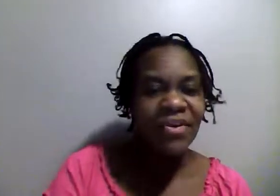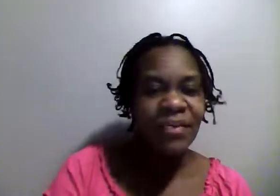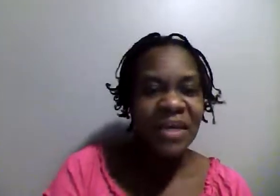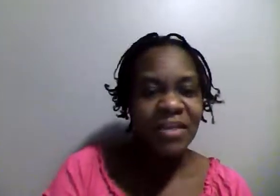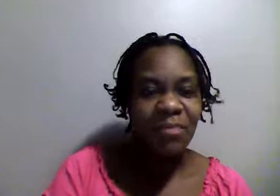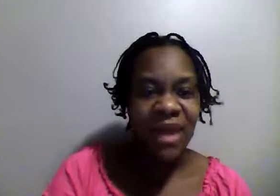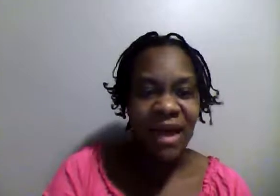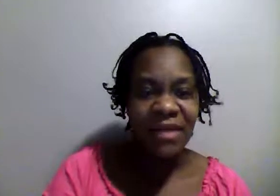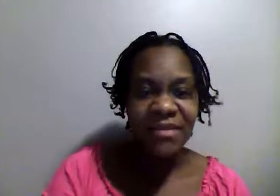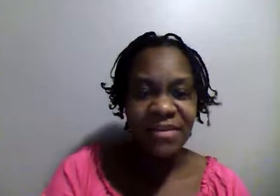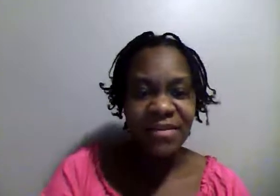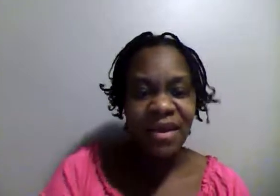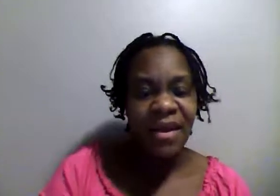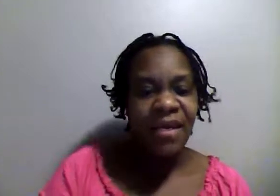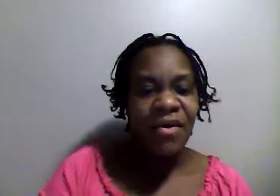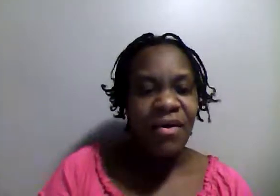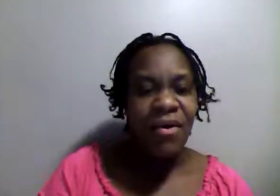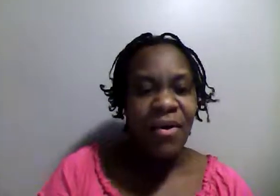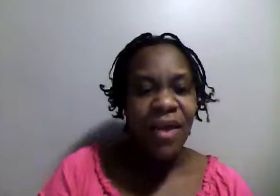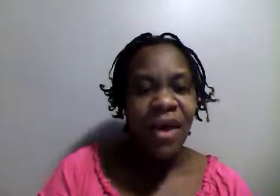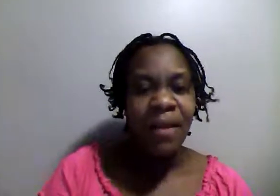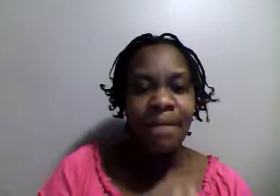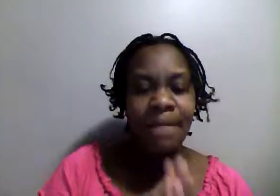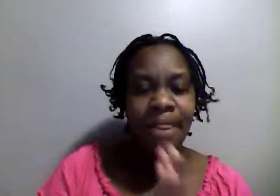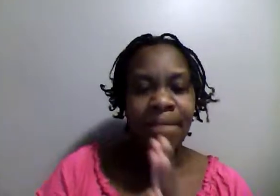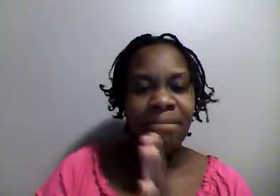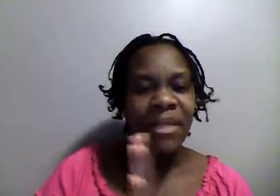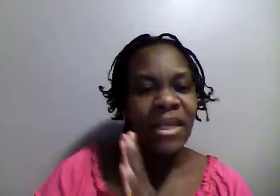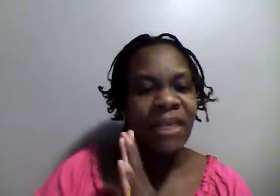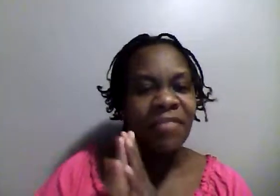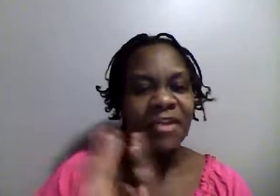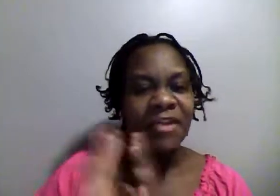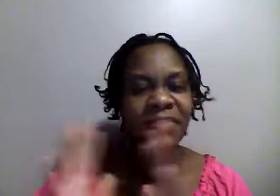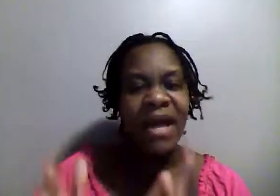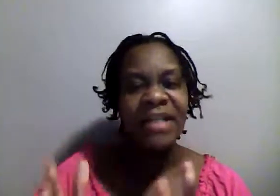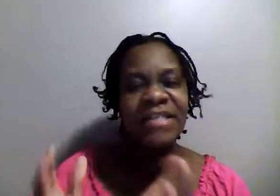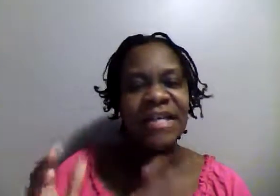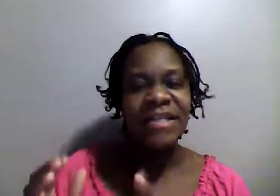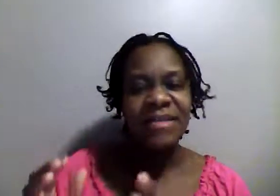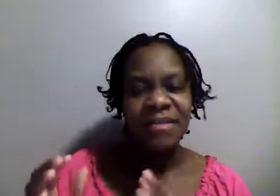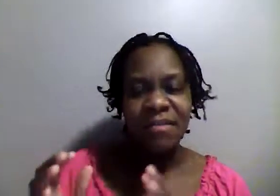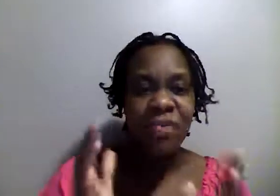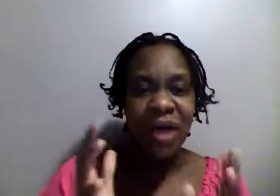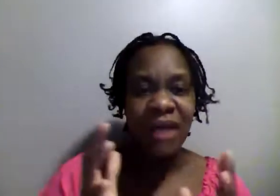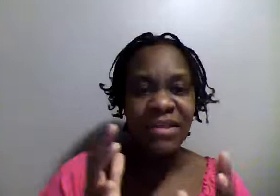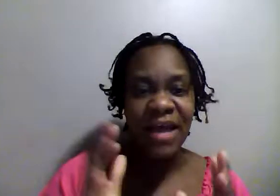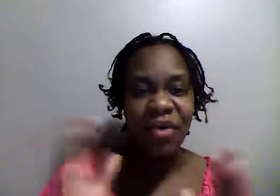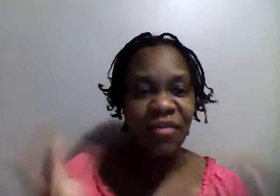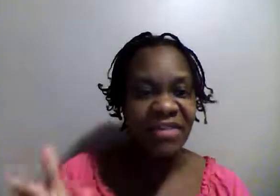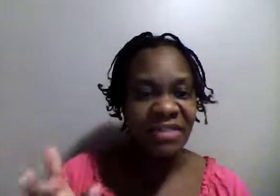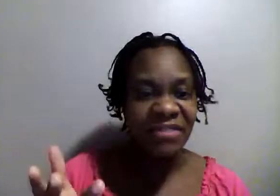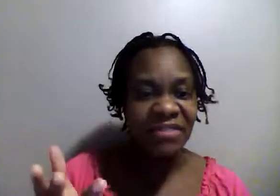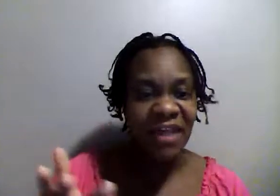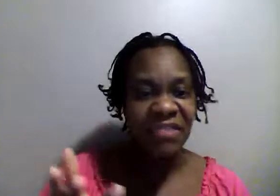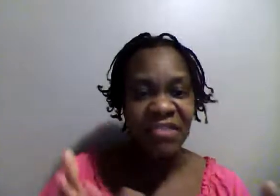tomato plants, or if the hot, like over 75